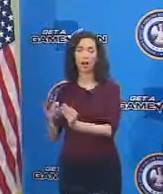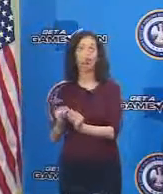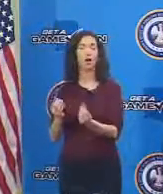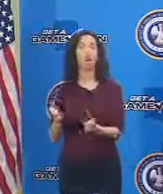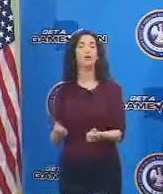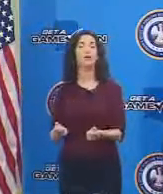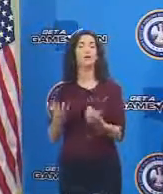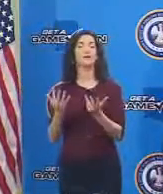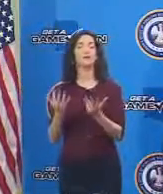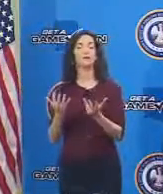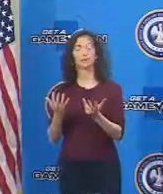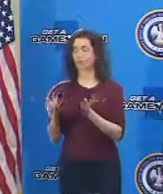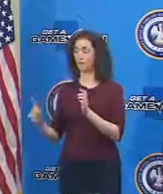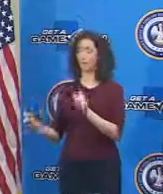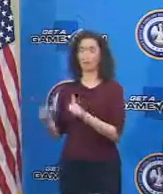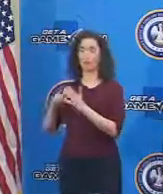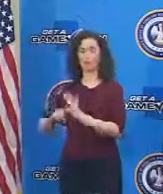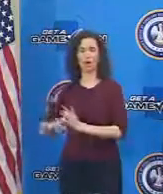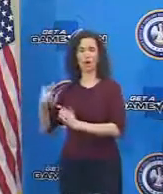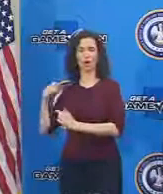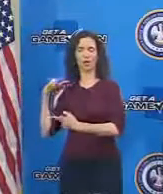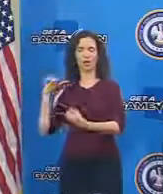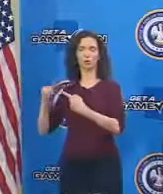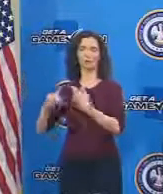to COVID-19 since the start of the pandemic is